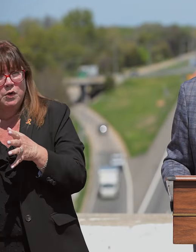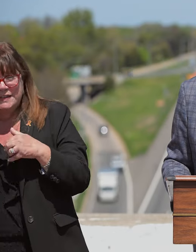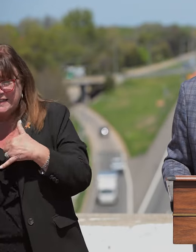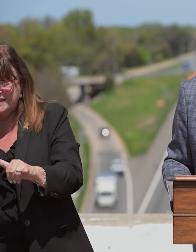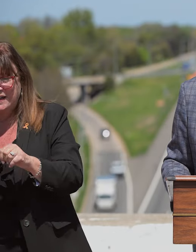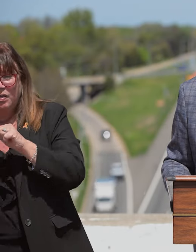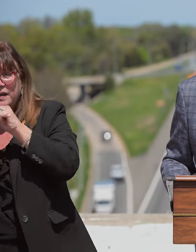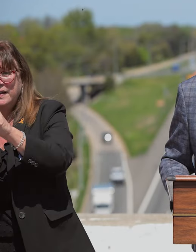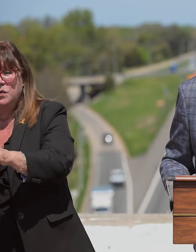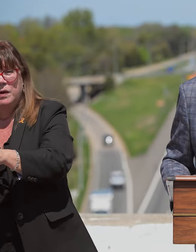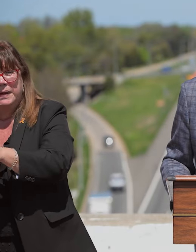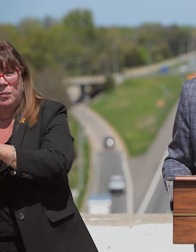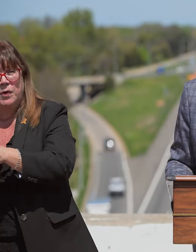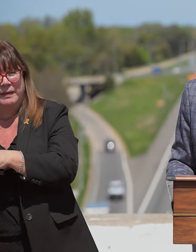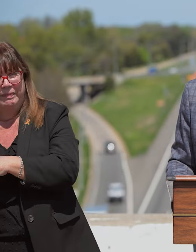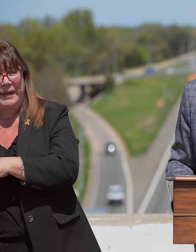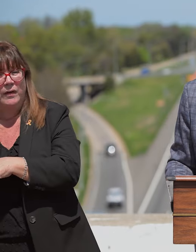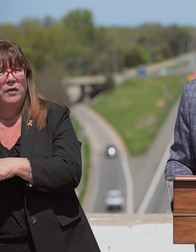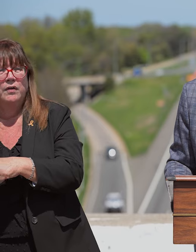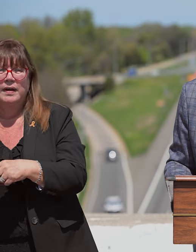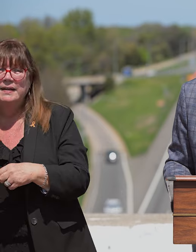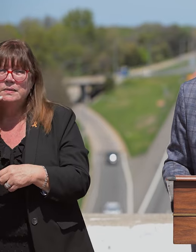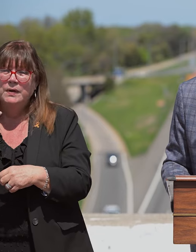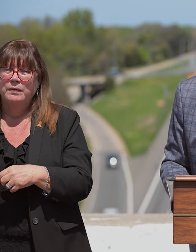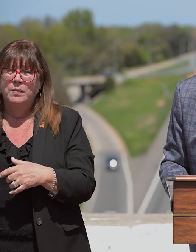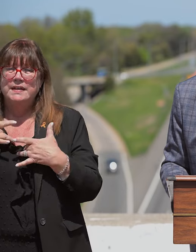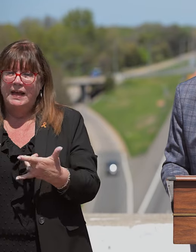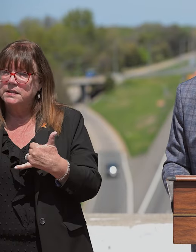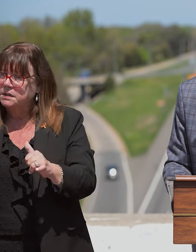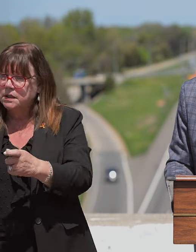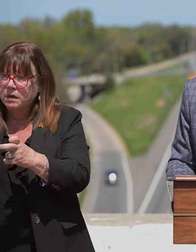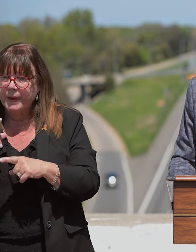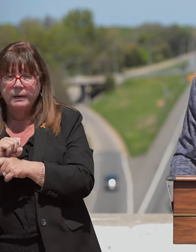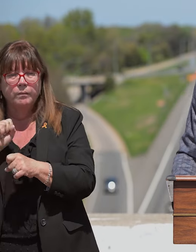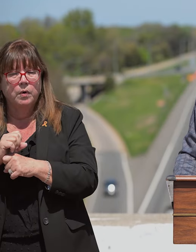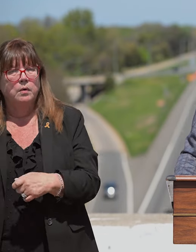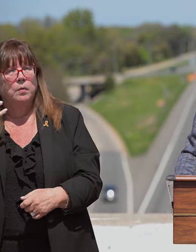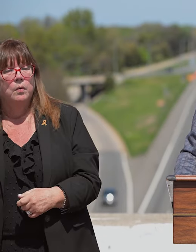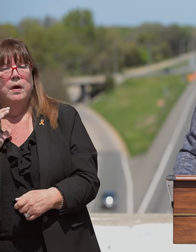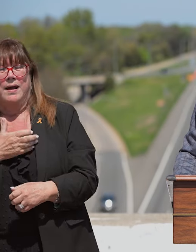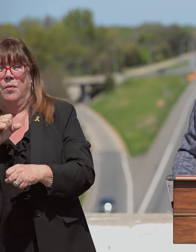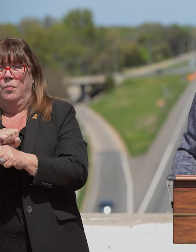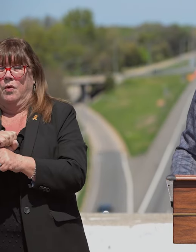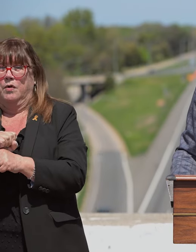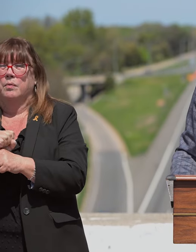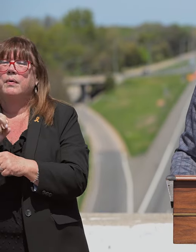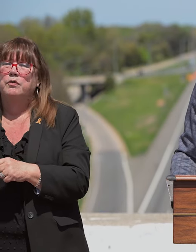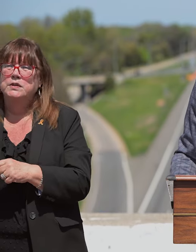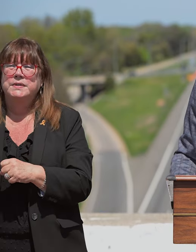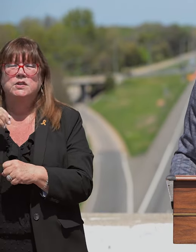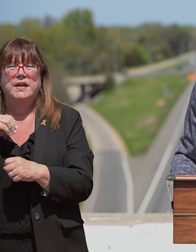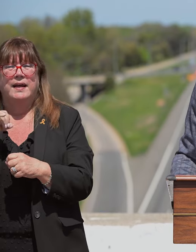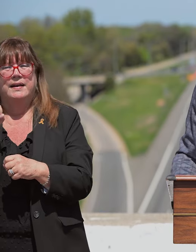there and experience these events and still keep coming back to serve our community. Our work in transportation and infrastructure